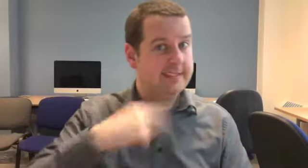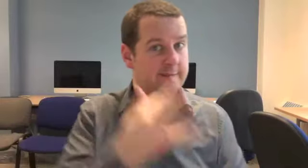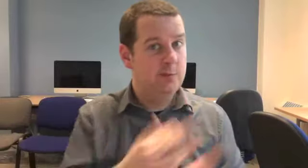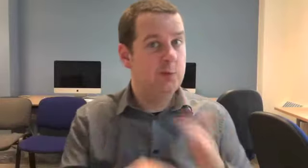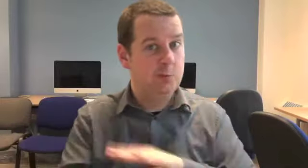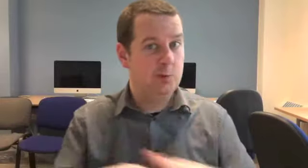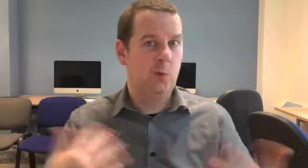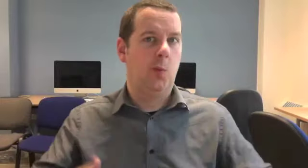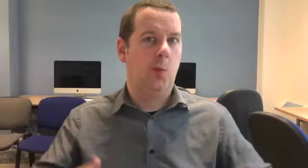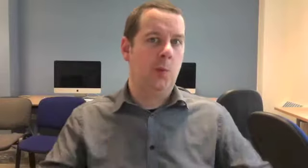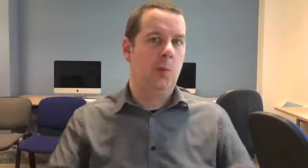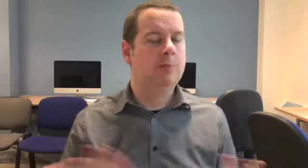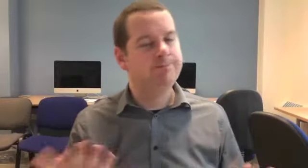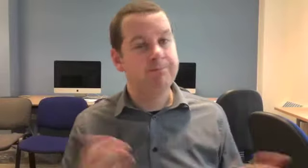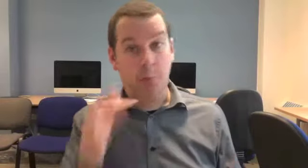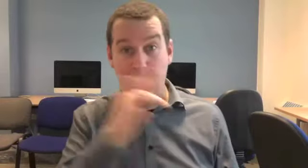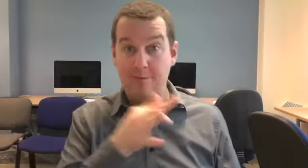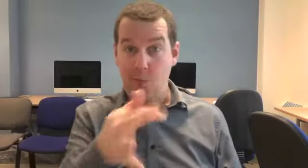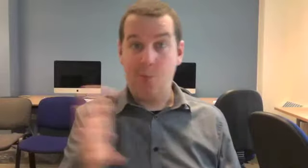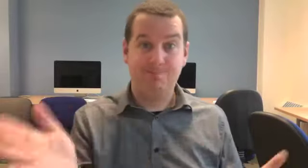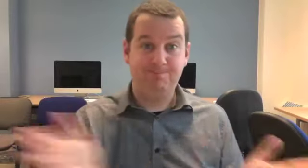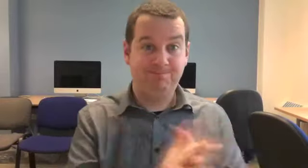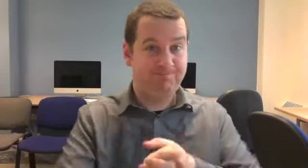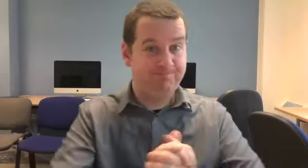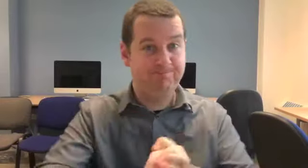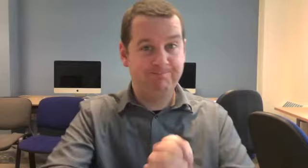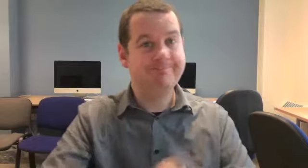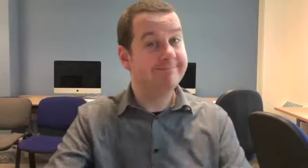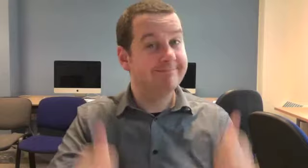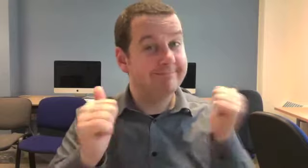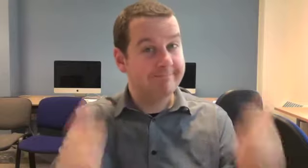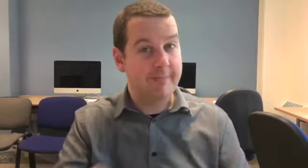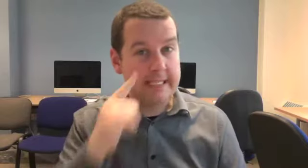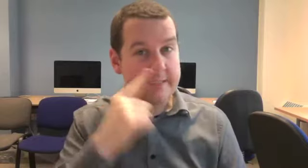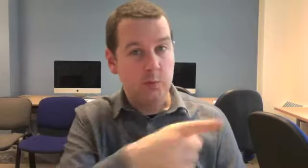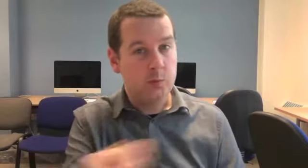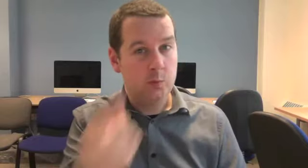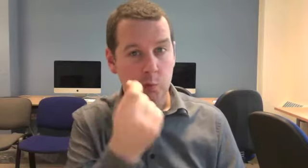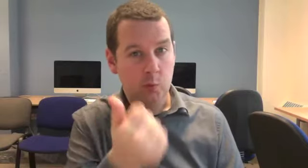So that's what I'm going to be doing for the next few months, I think. So I'm looking forward to it. All right, see you all soon.